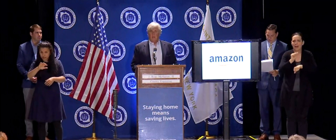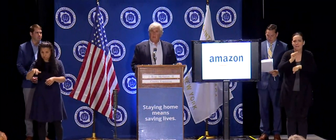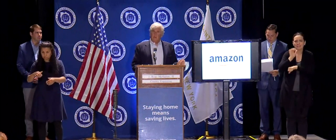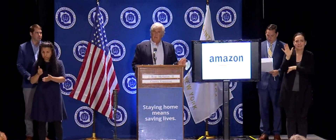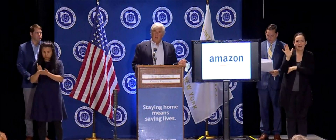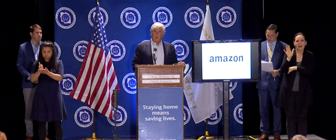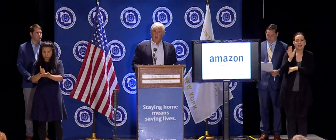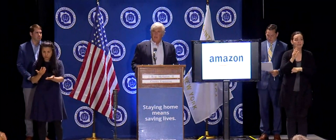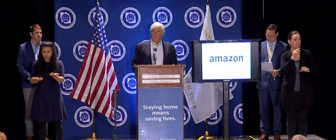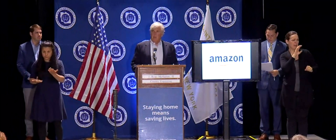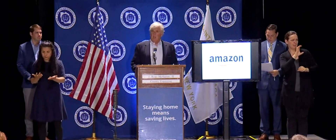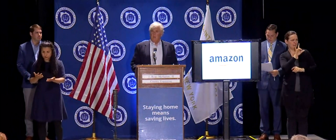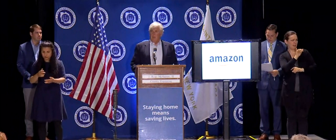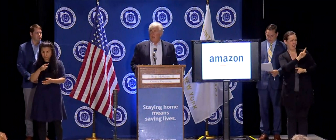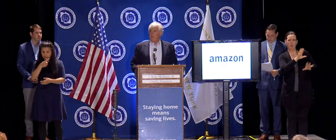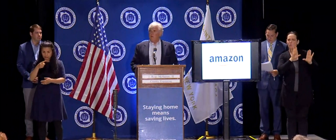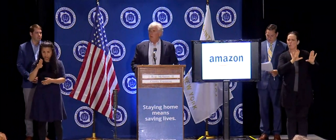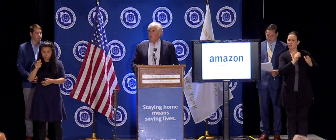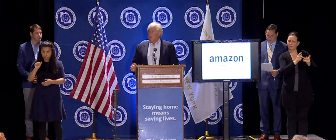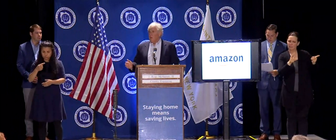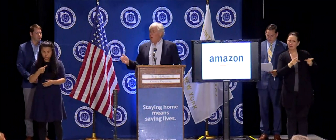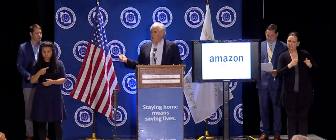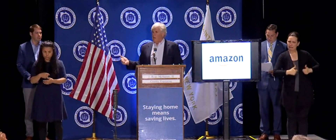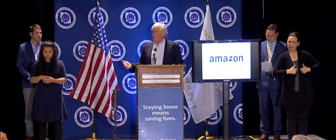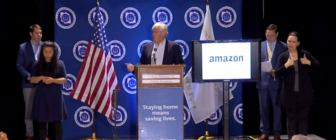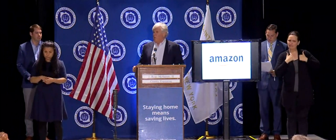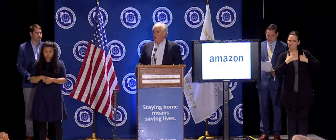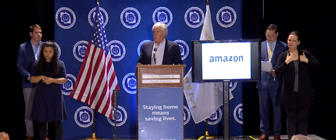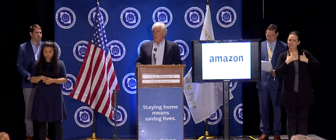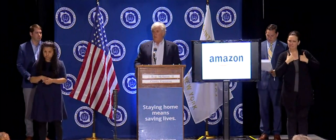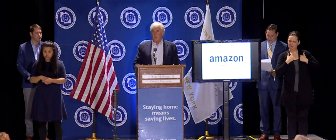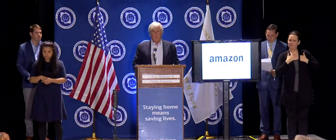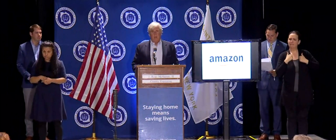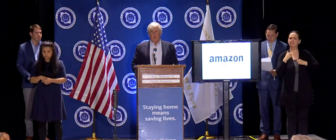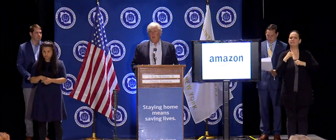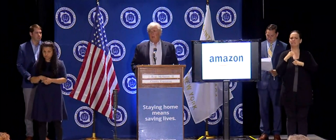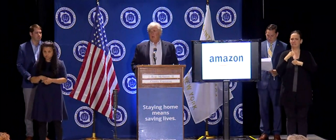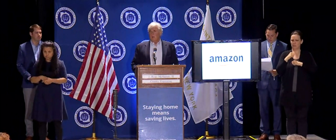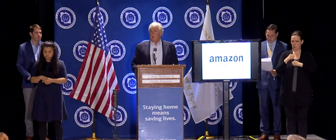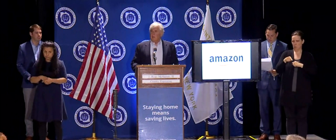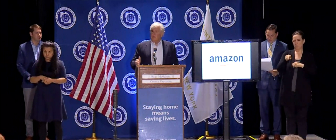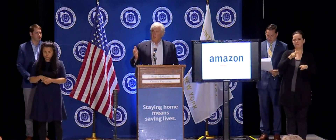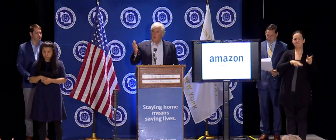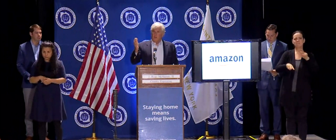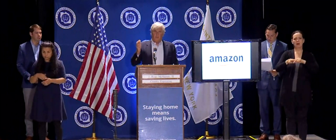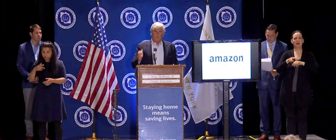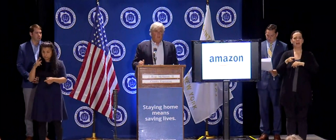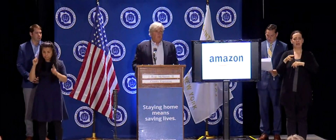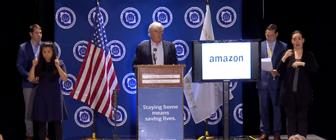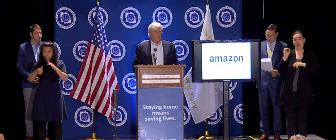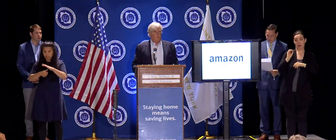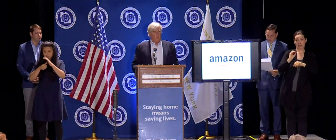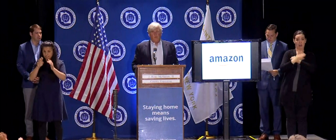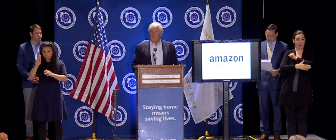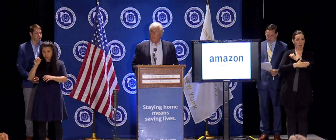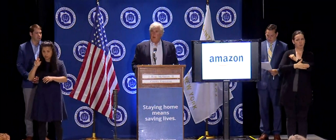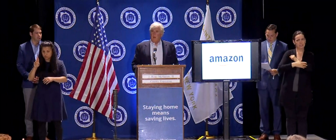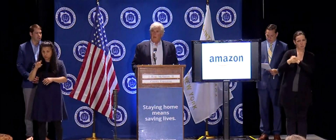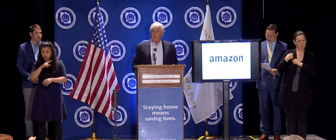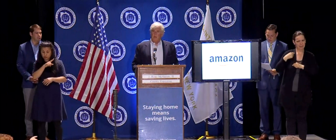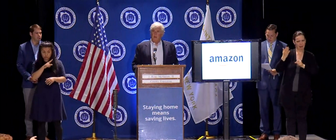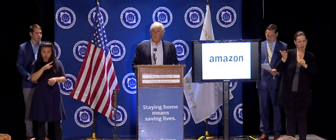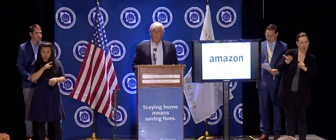foresight that our county executive has, the buy-in from our mayor, the good assistance